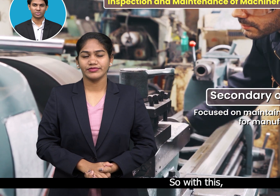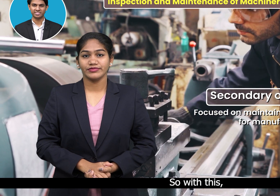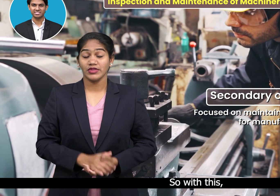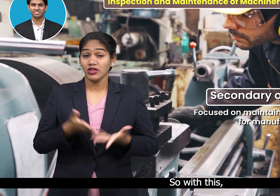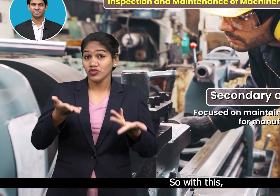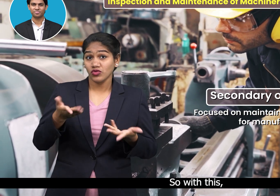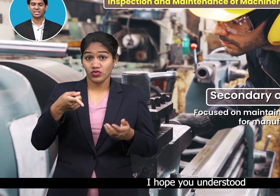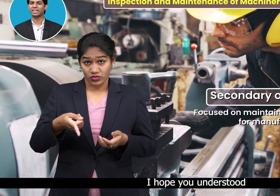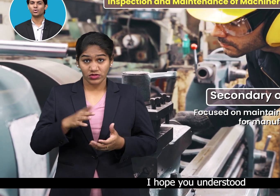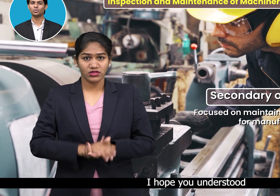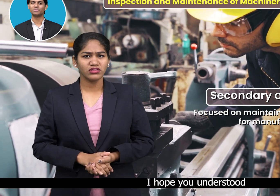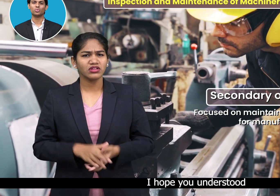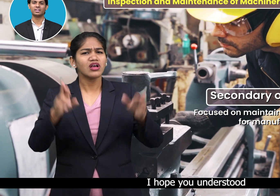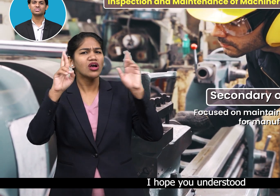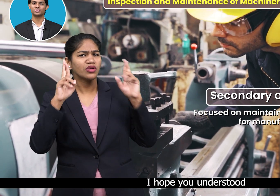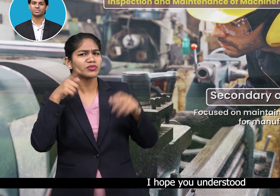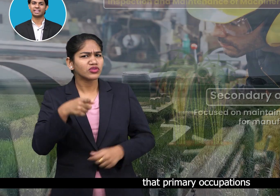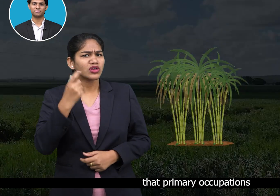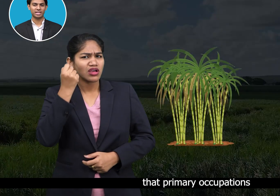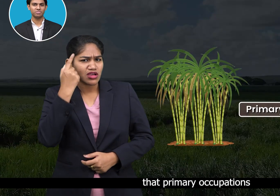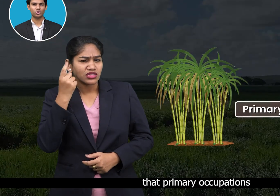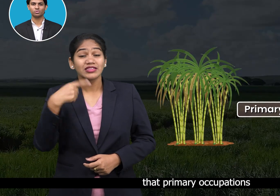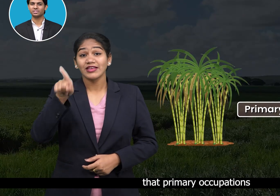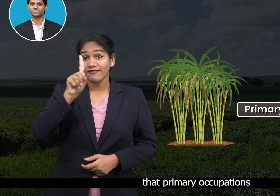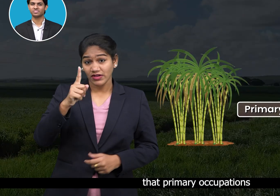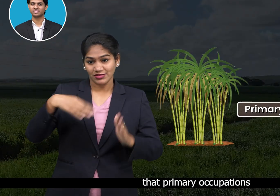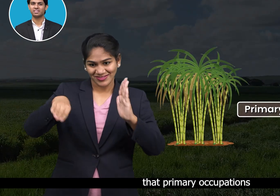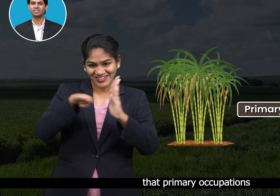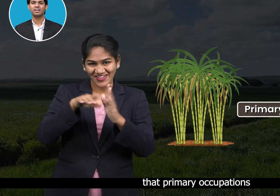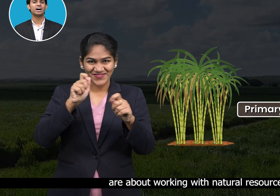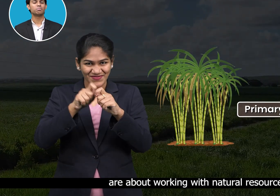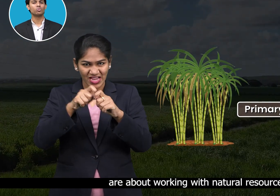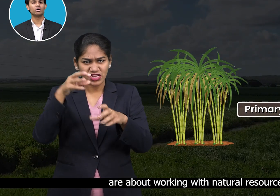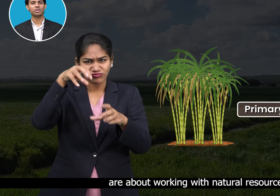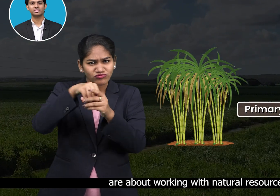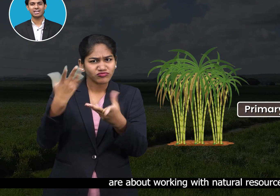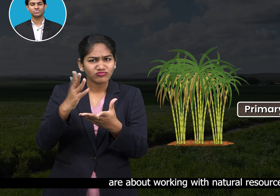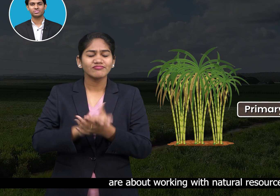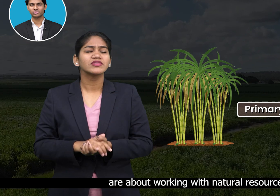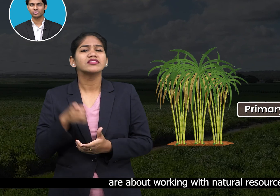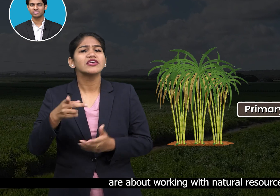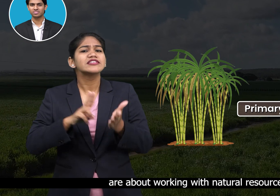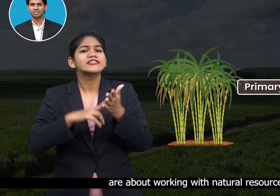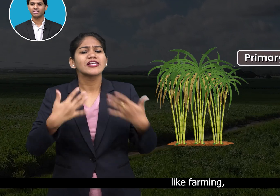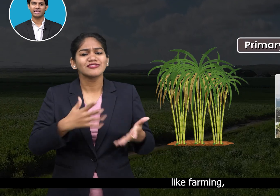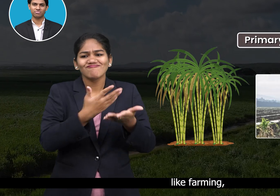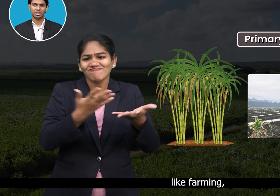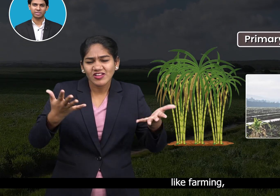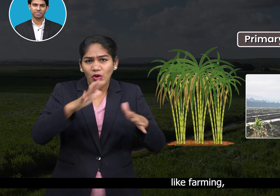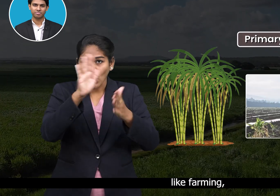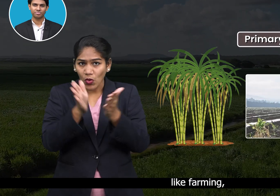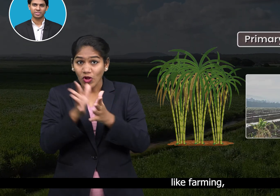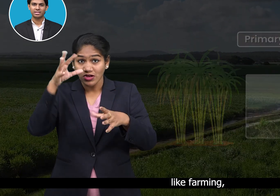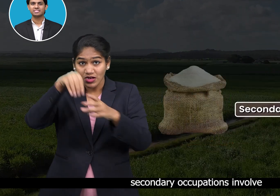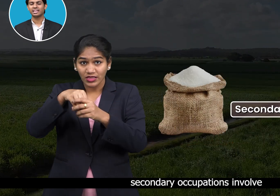So with this, I hope you understood that primary occupations are about working with natural resources like